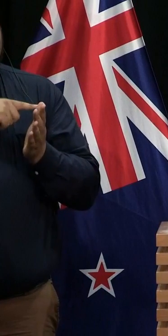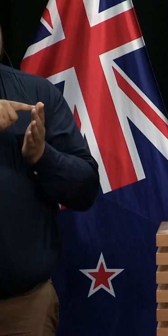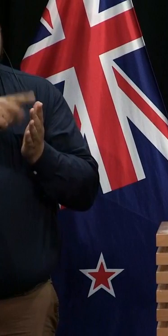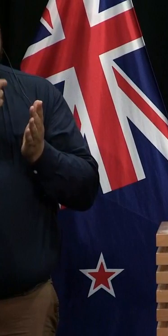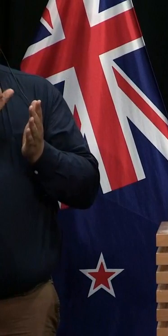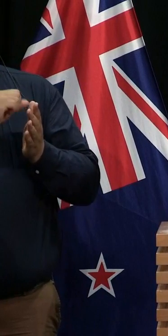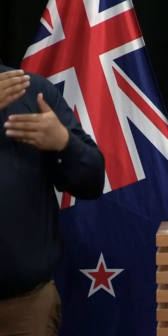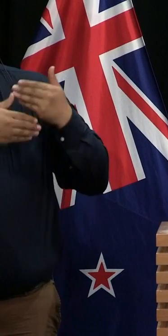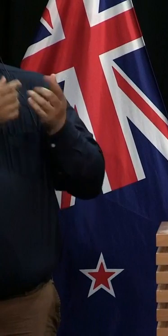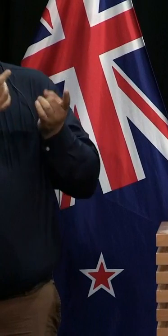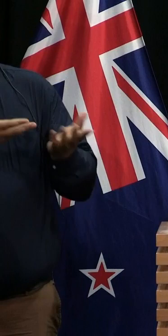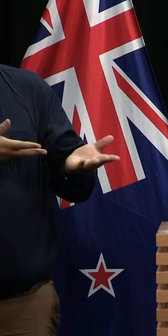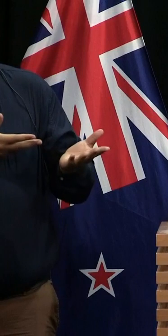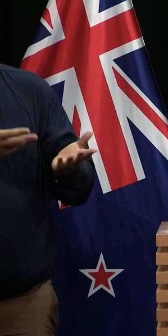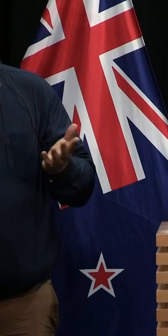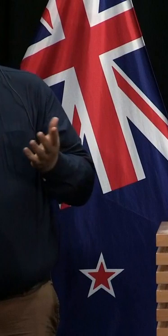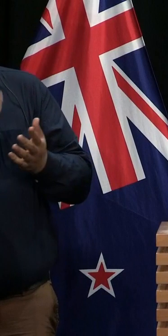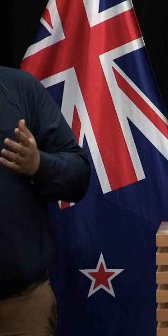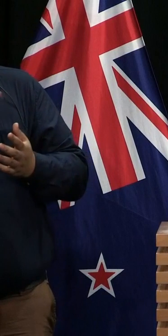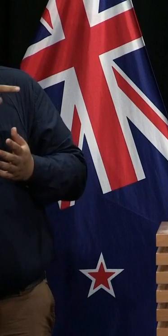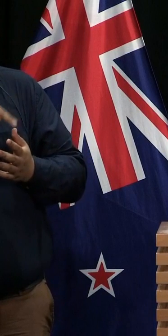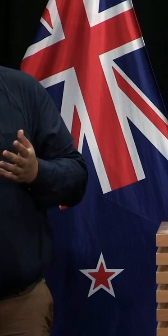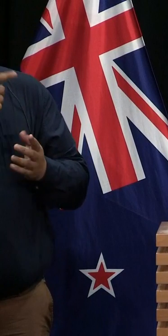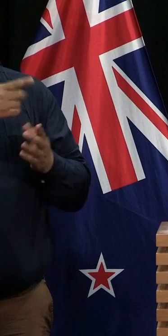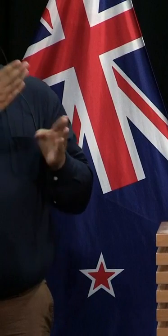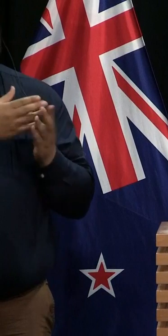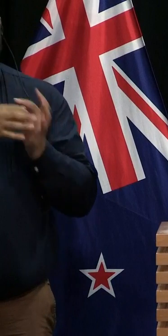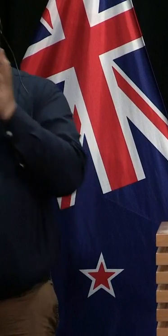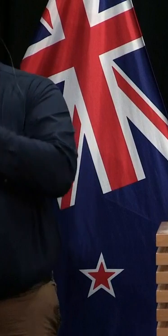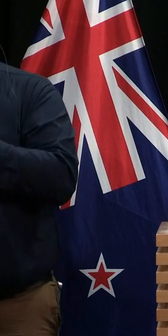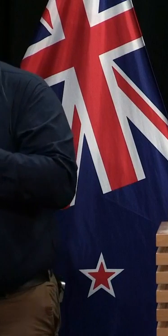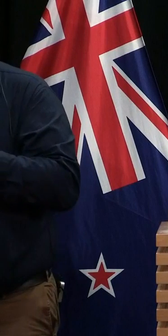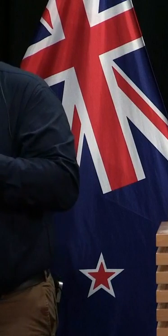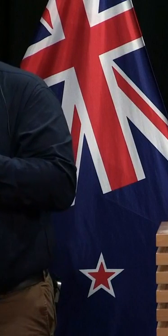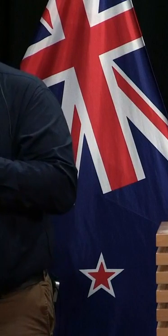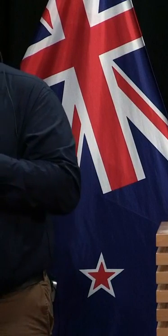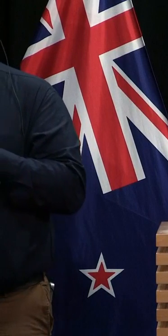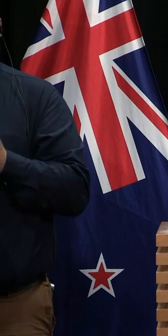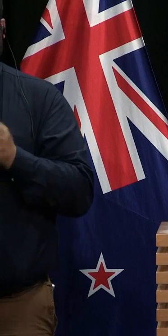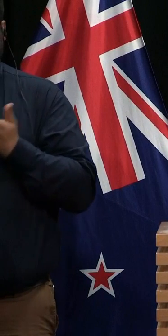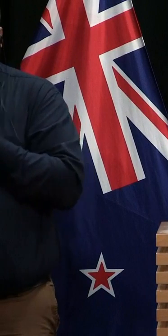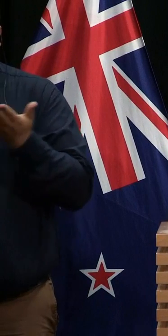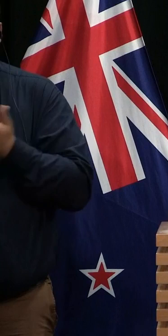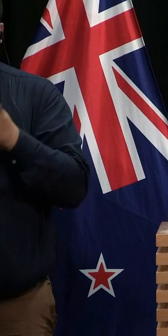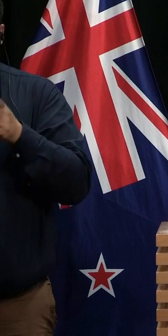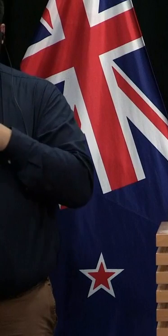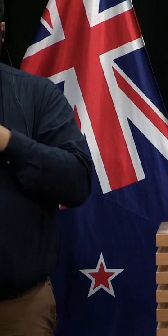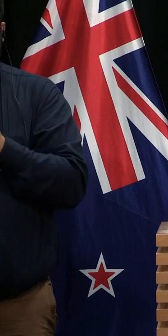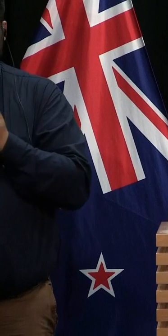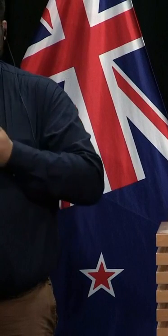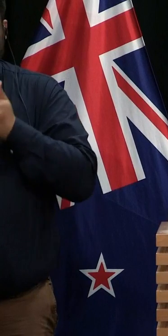there's we've asked the claims unit to work alongside the Royal Commission so that there is a way that we can hasten that process